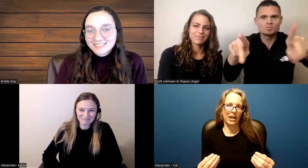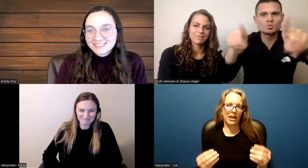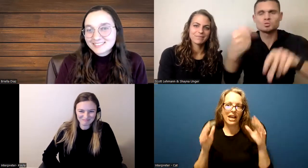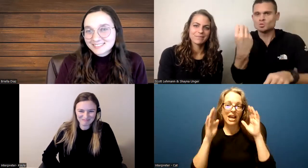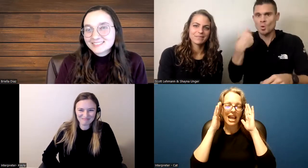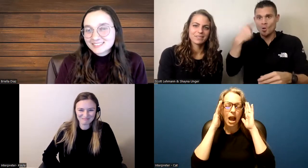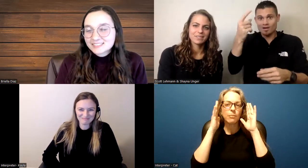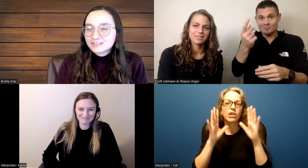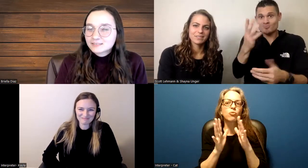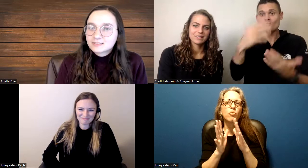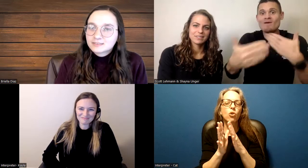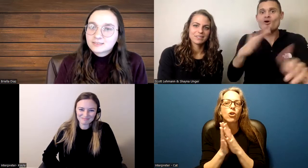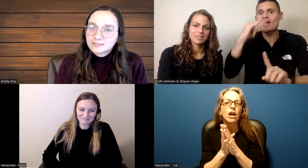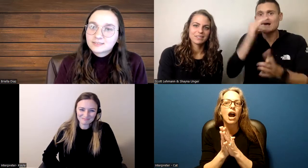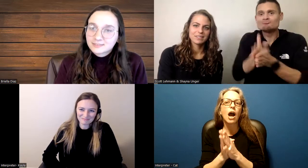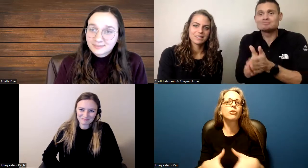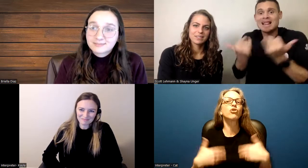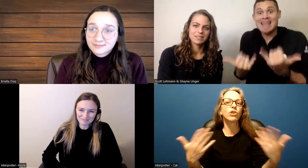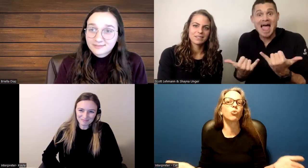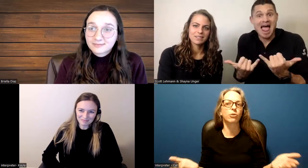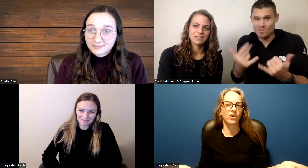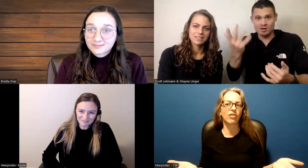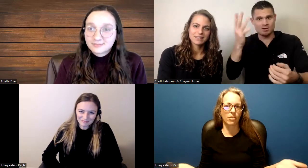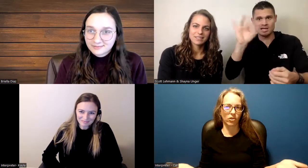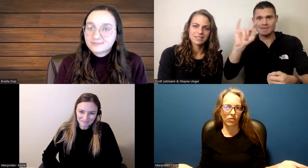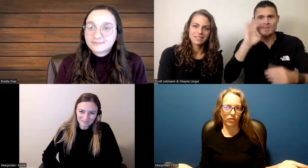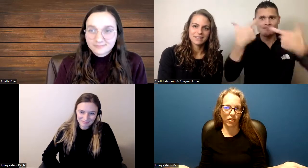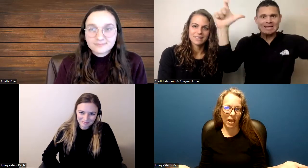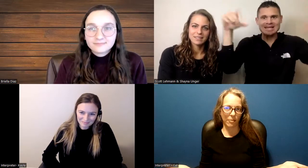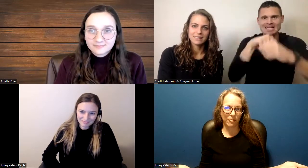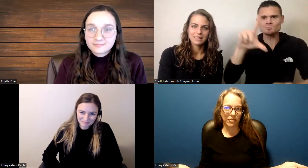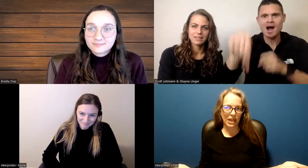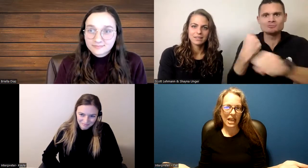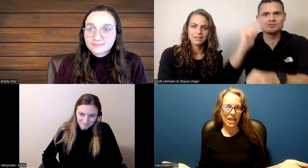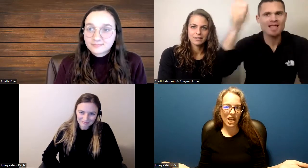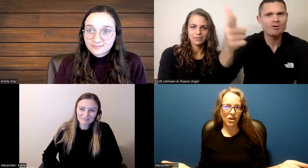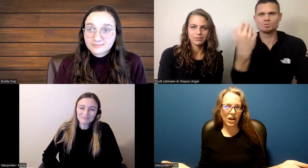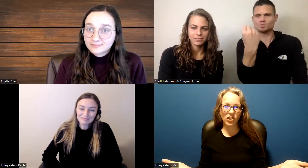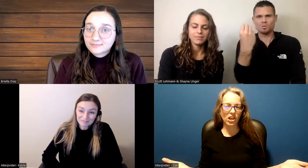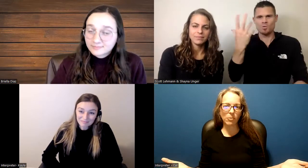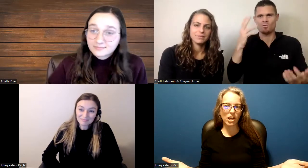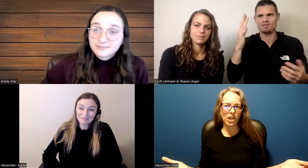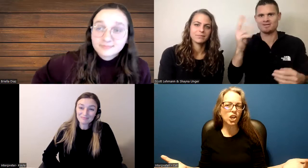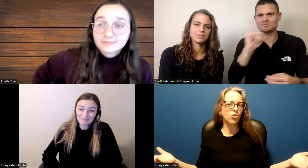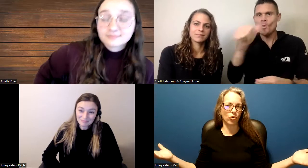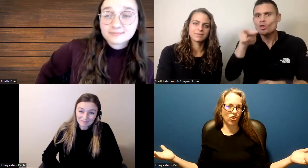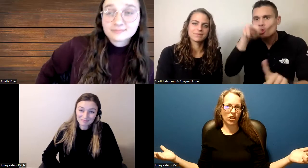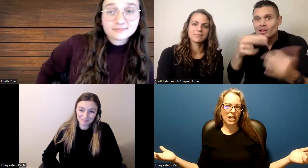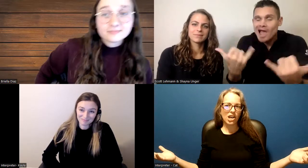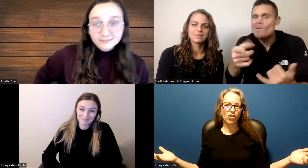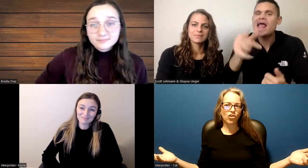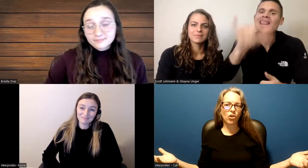blowing how much more opportunities will present themselves for them. You know, it's going to be